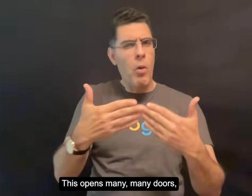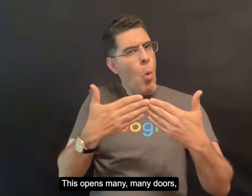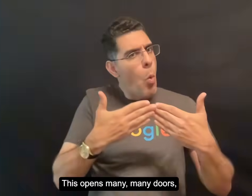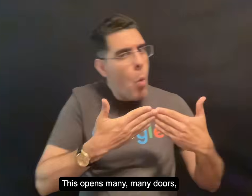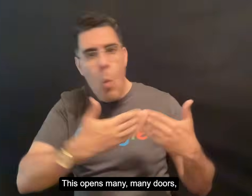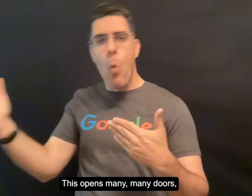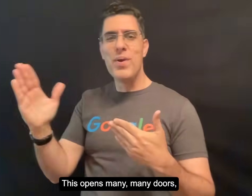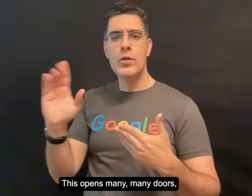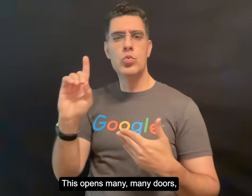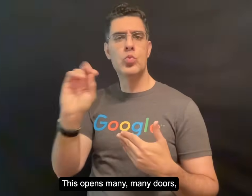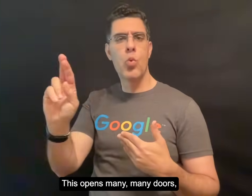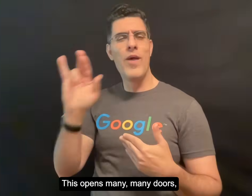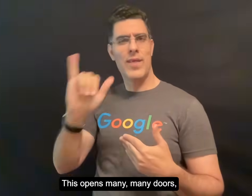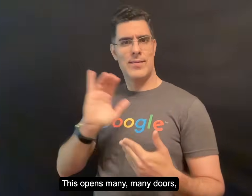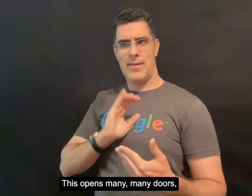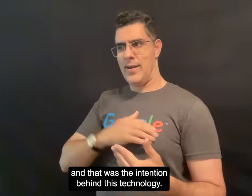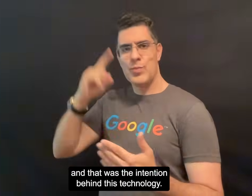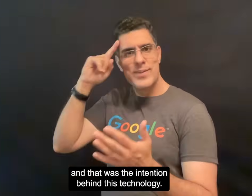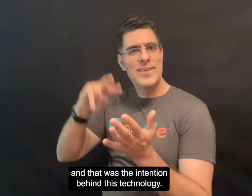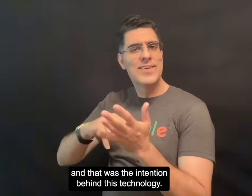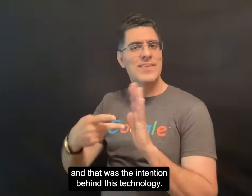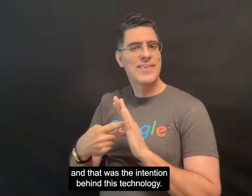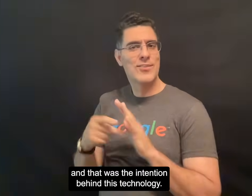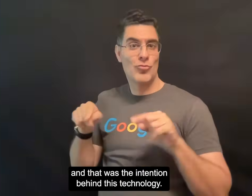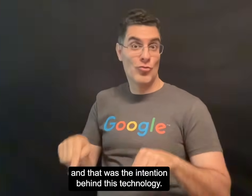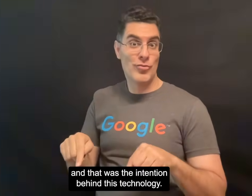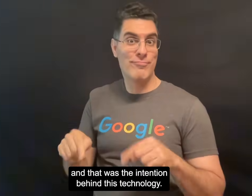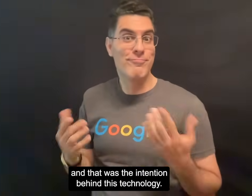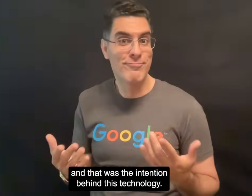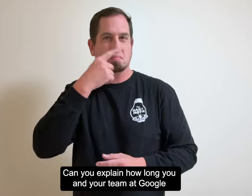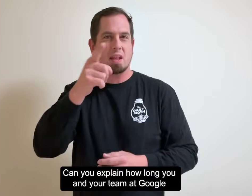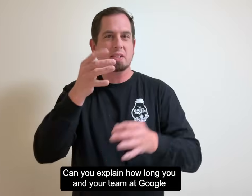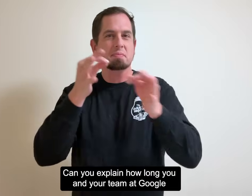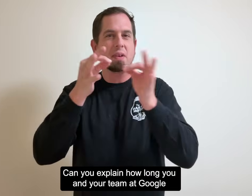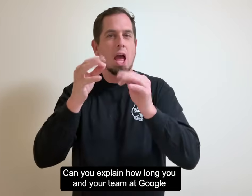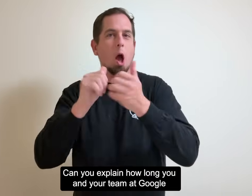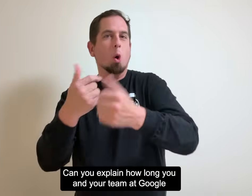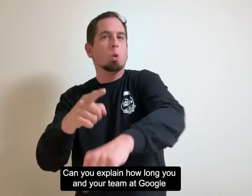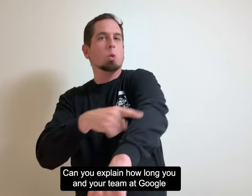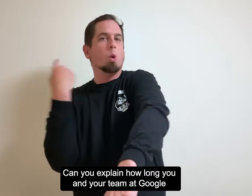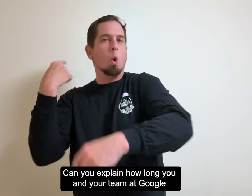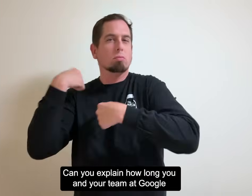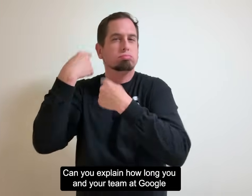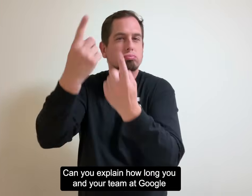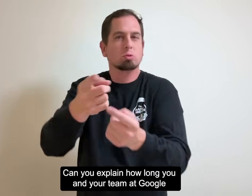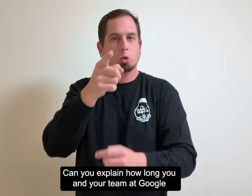This opens many, many doors. And that was the intention behind this technology. Can you explain how long you and your team at Google